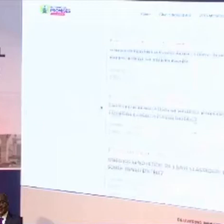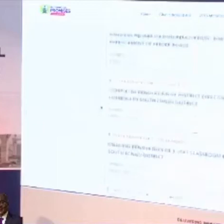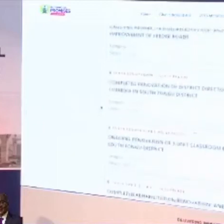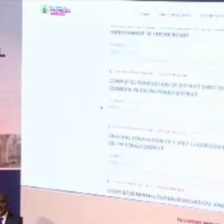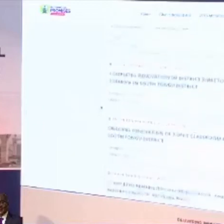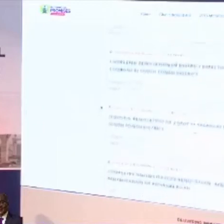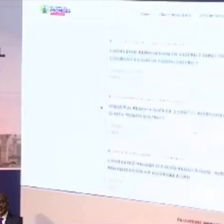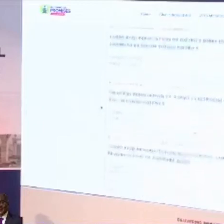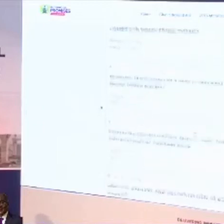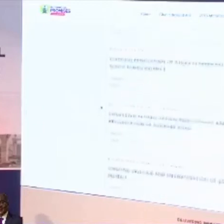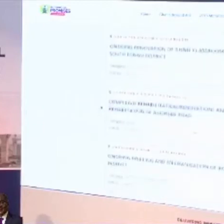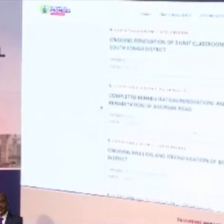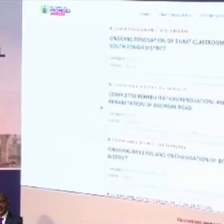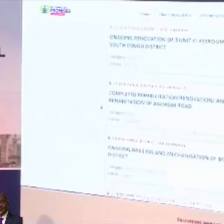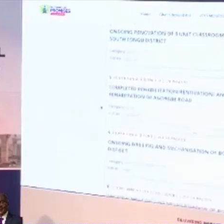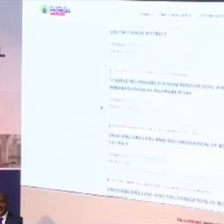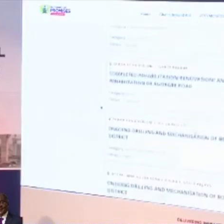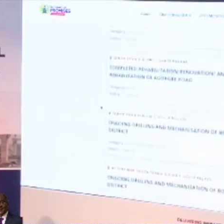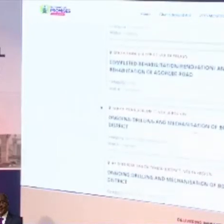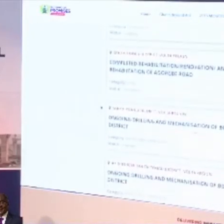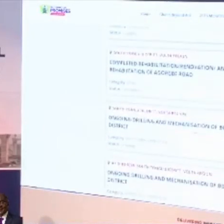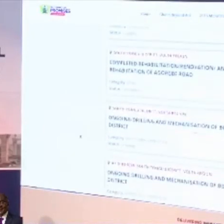and be able to.